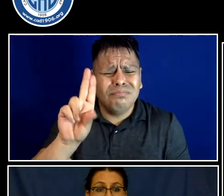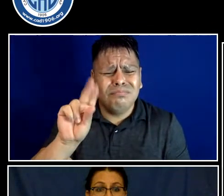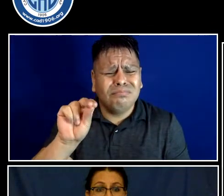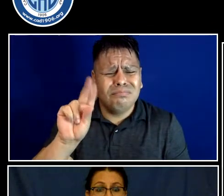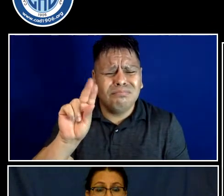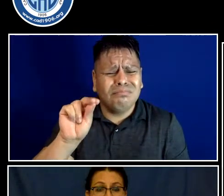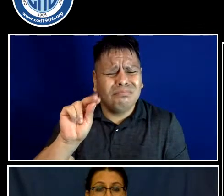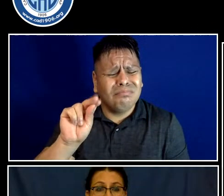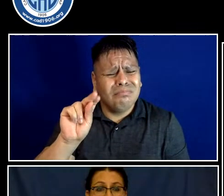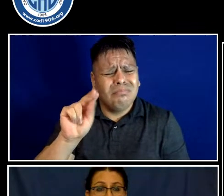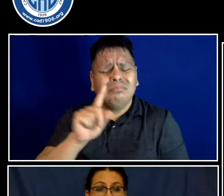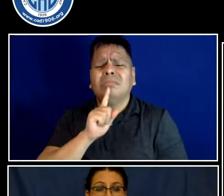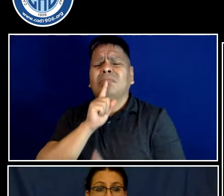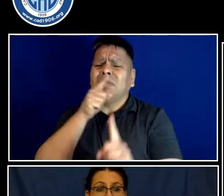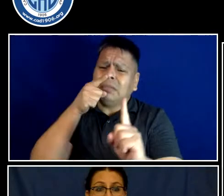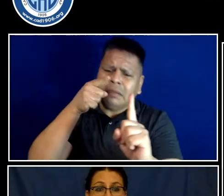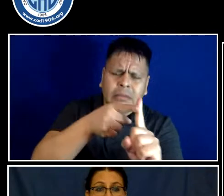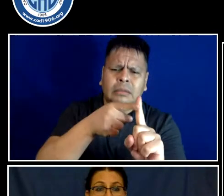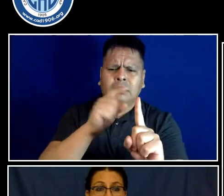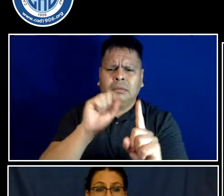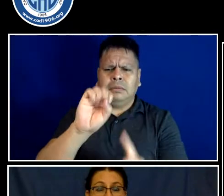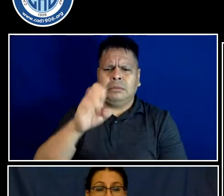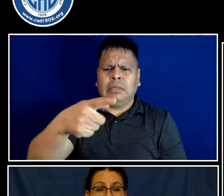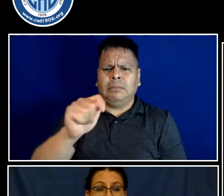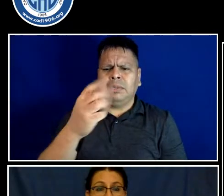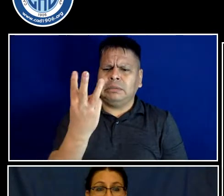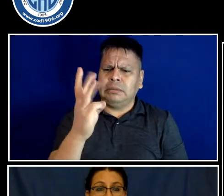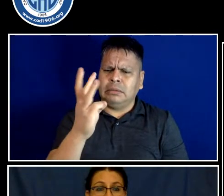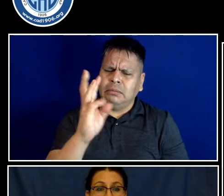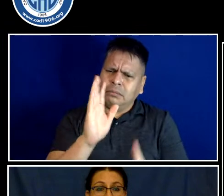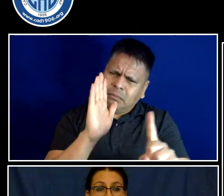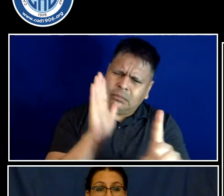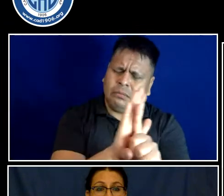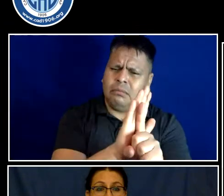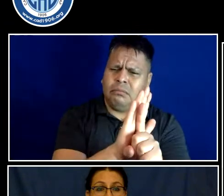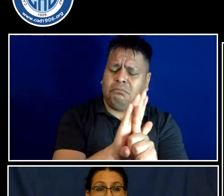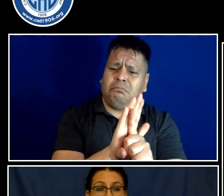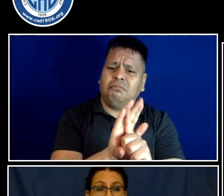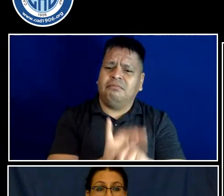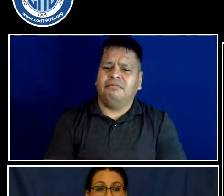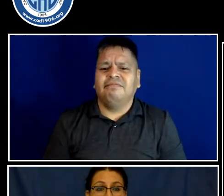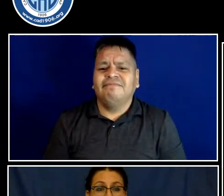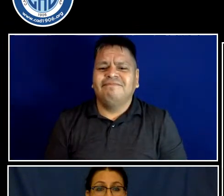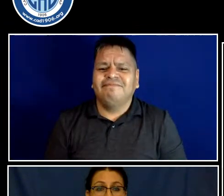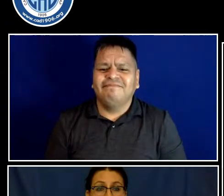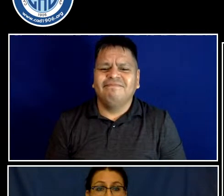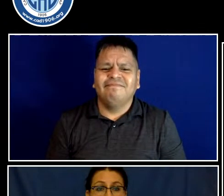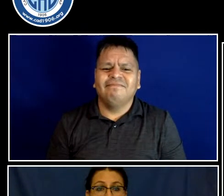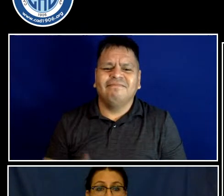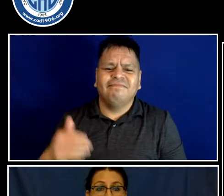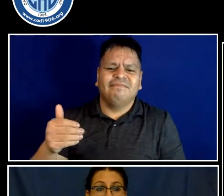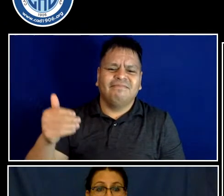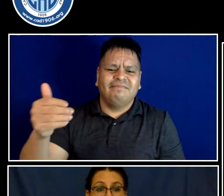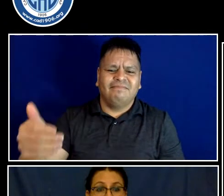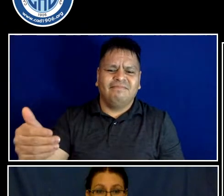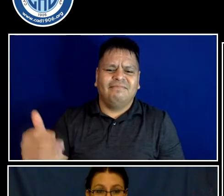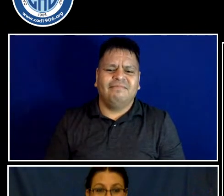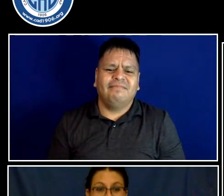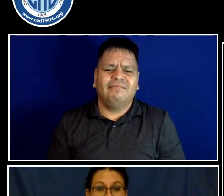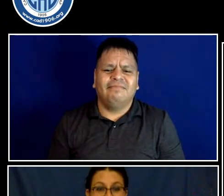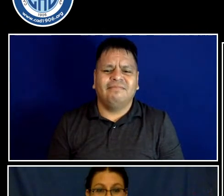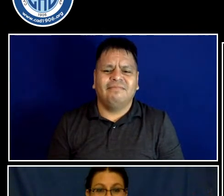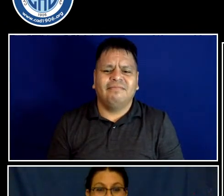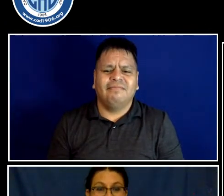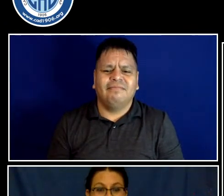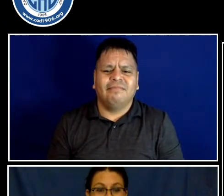celebrated and honored. Cinco de Mayo is not treated as a holiday with fanfare in Mexico. Mexico